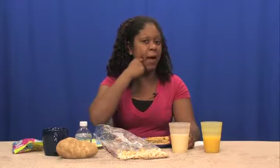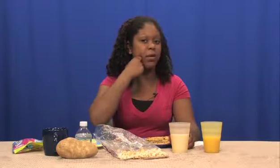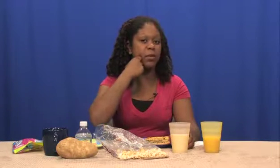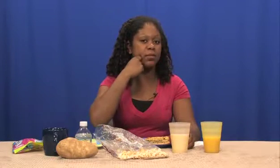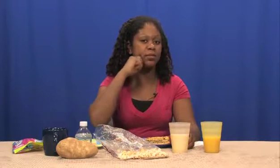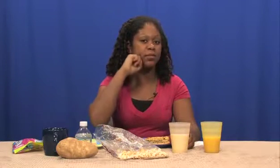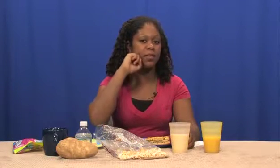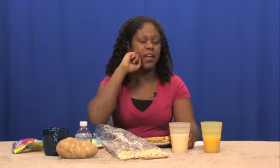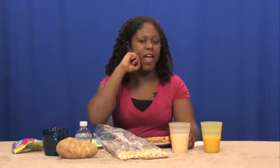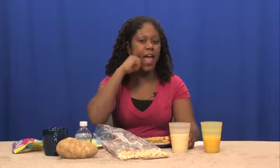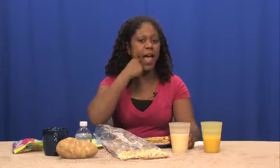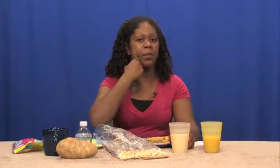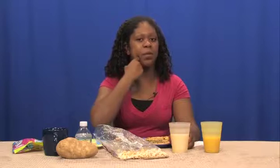Apple. Apple.